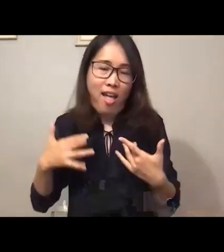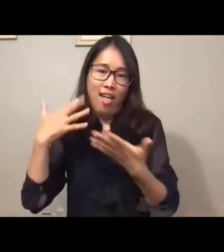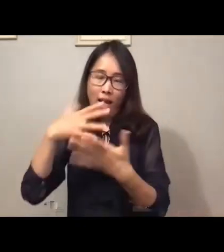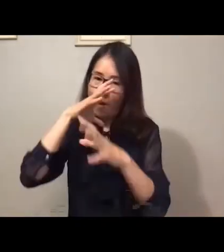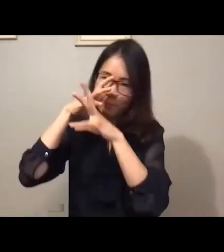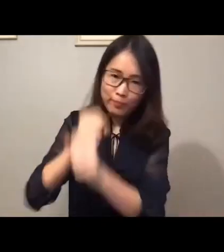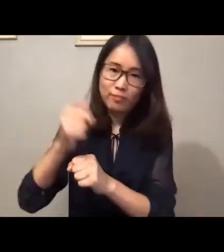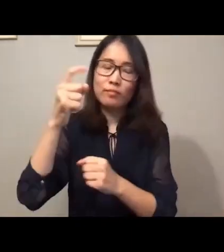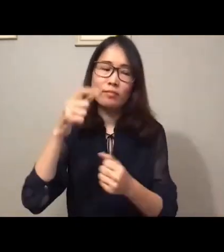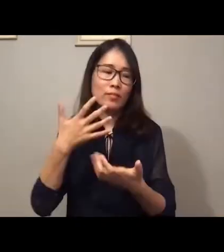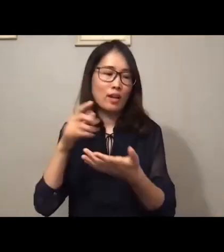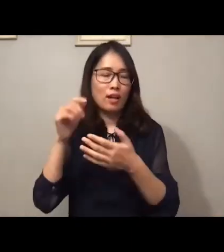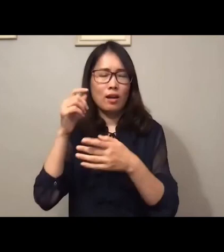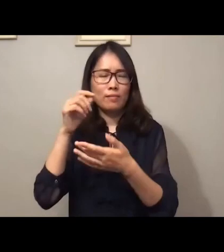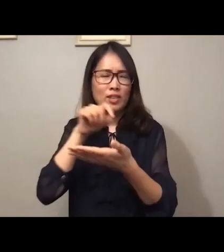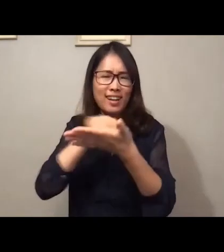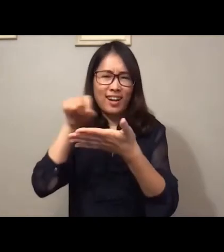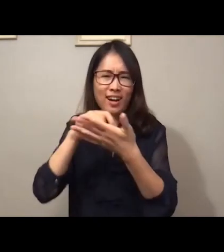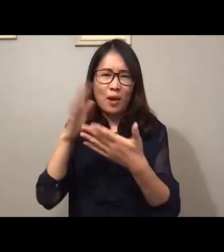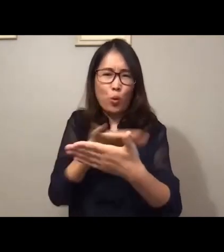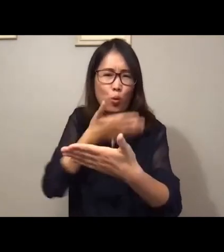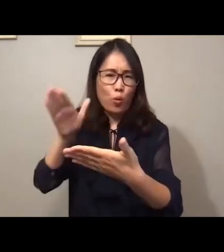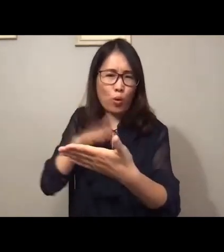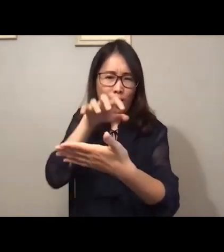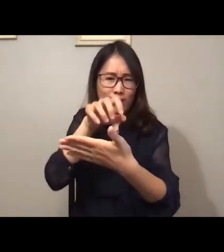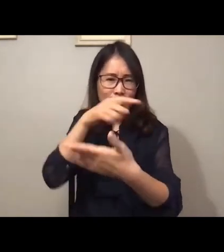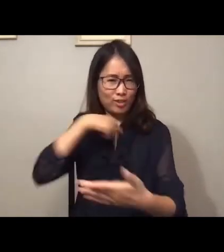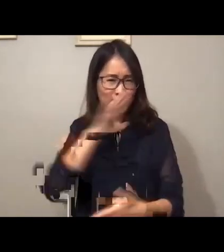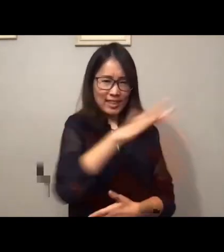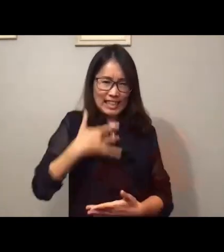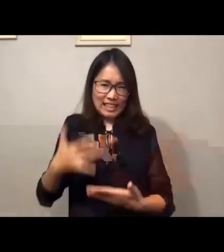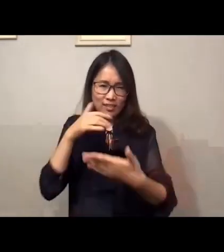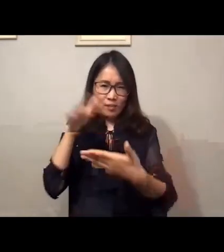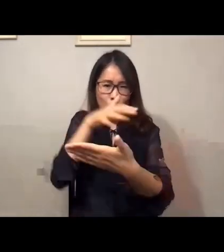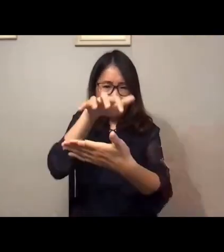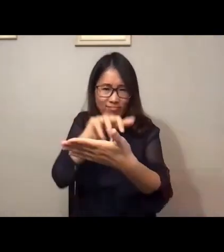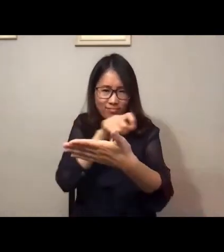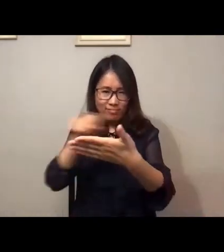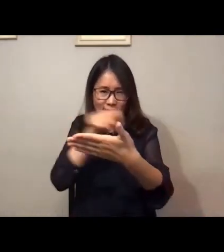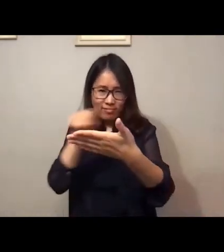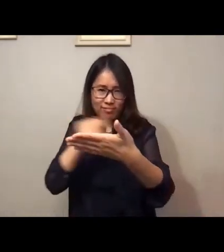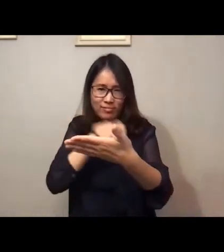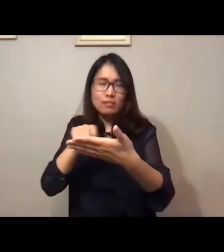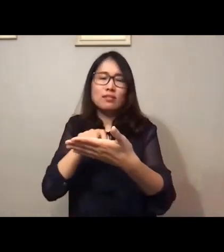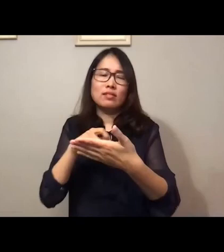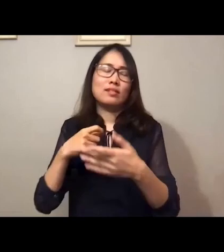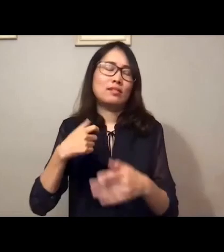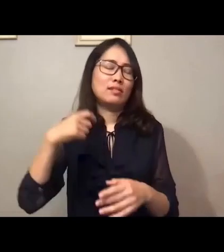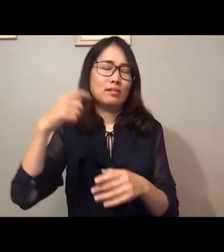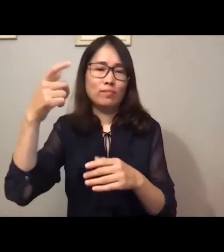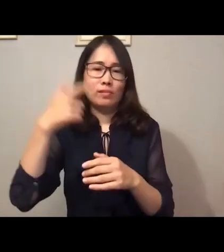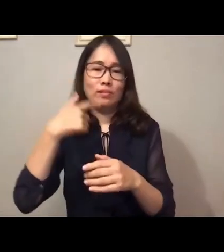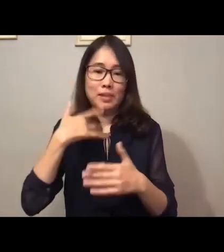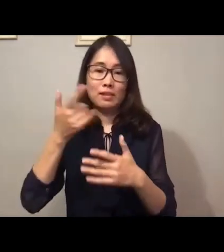And there was a teacher there who taught Chinese writing and communication. It involved music and